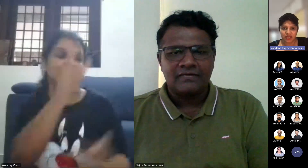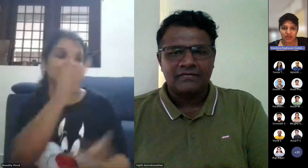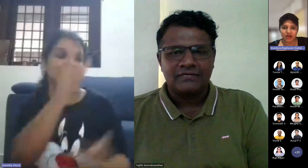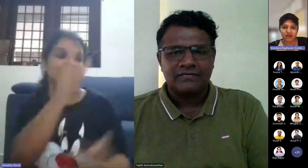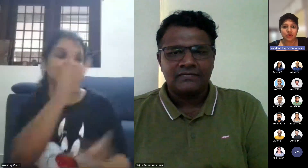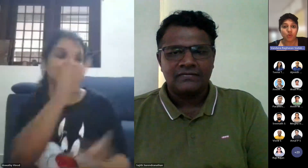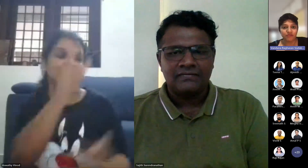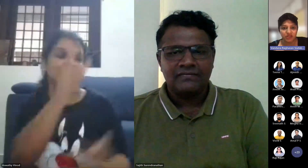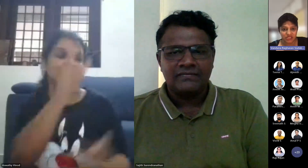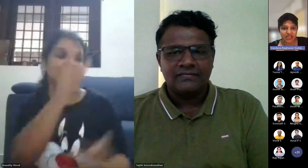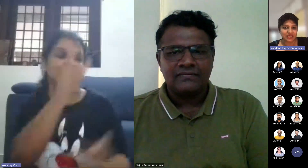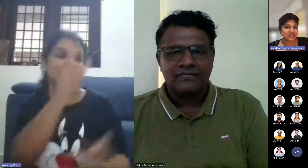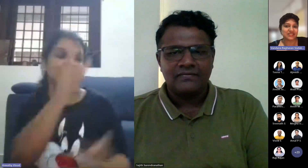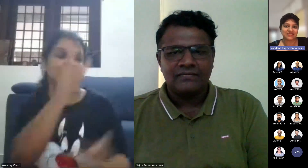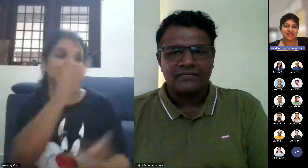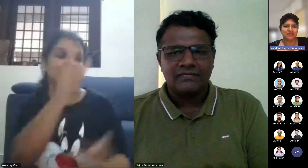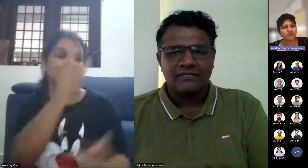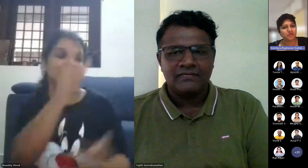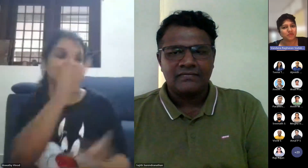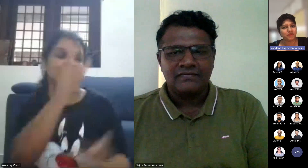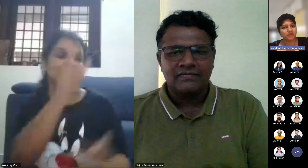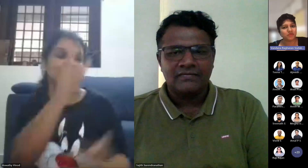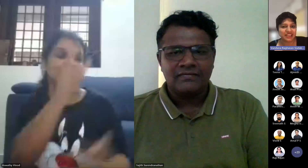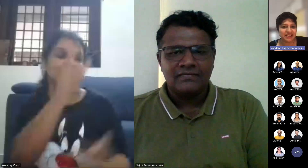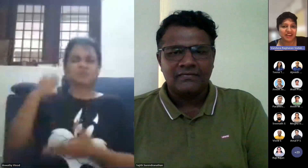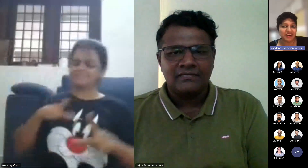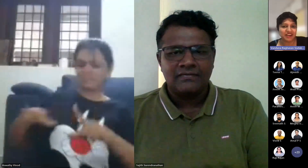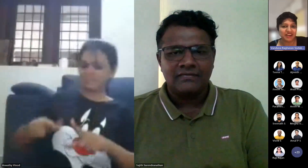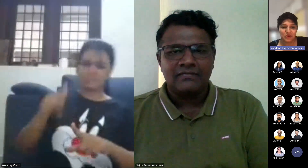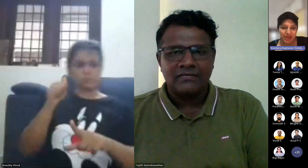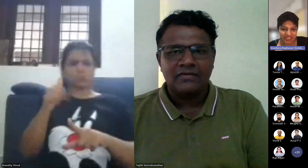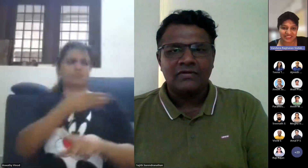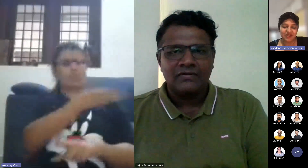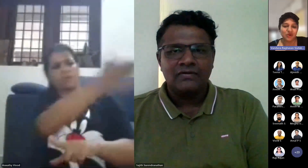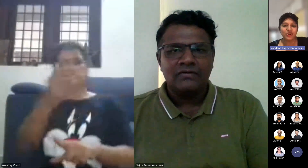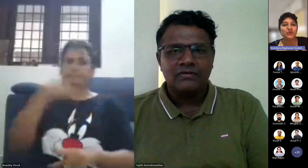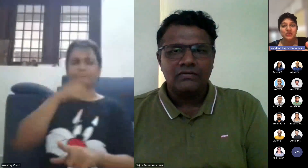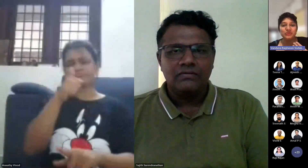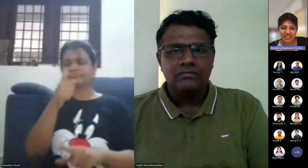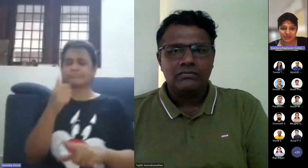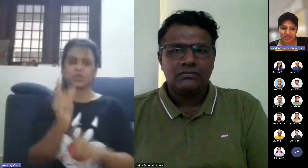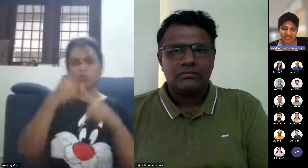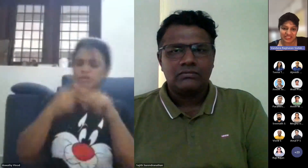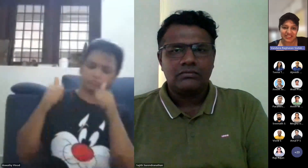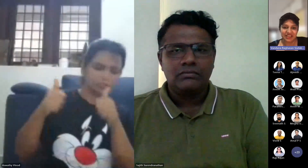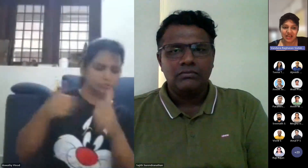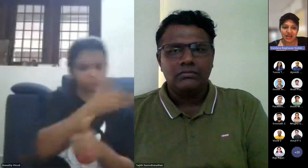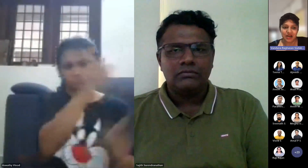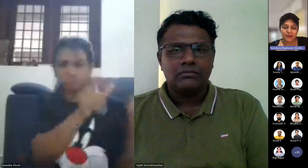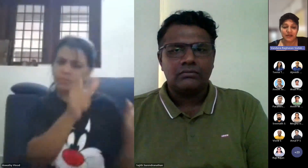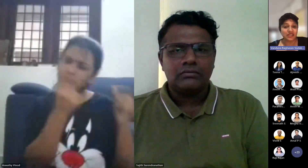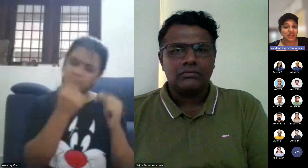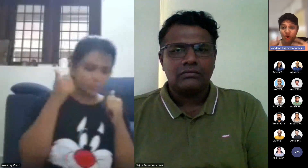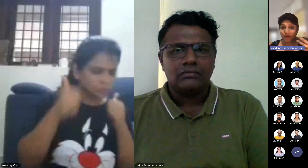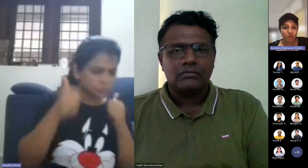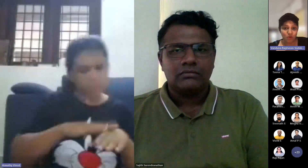times that what we've designed is a very good UX or a good user experience.